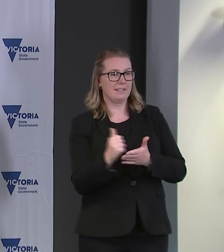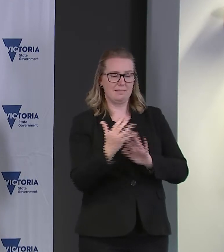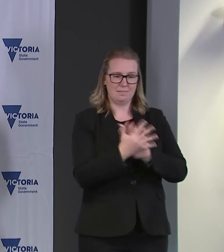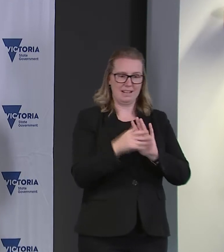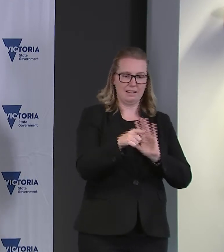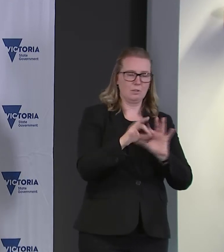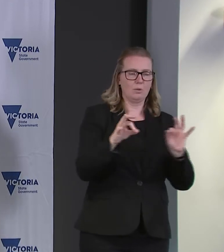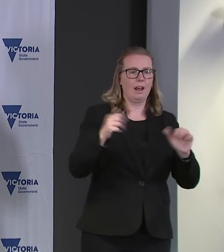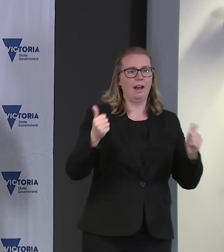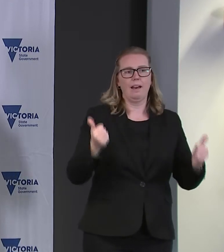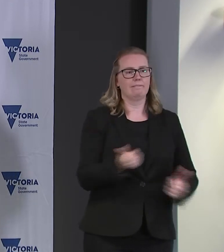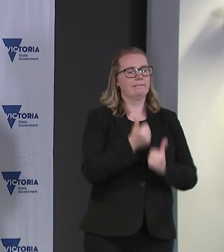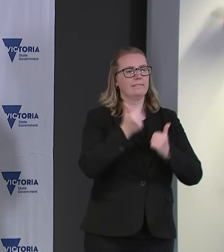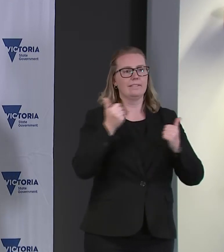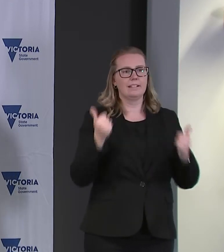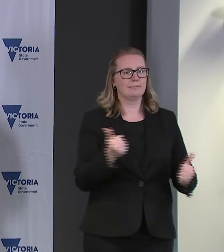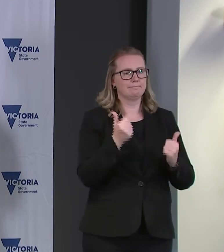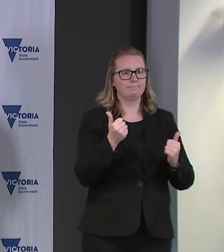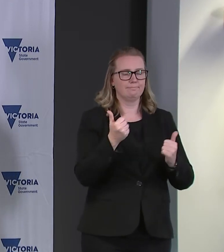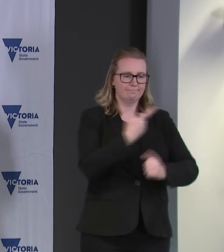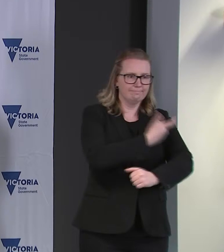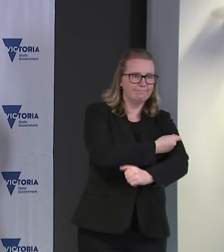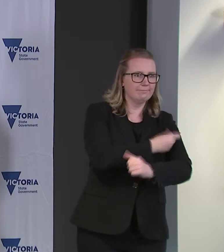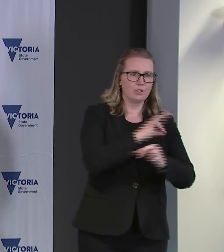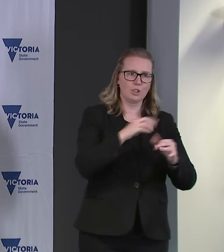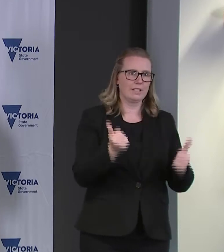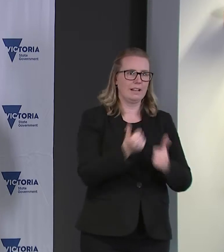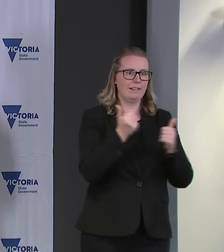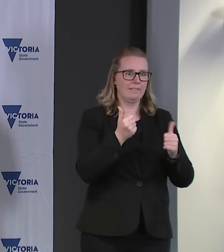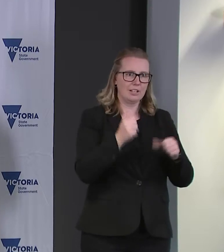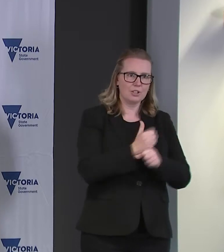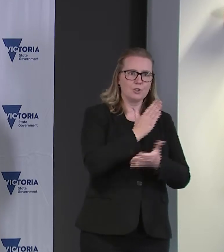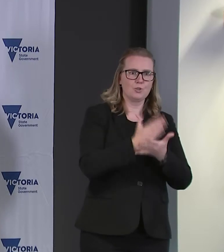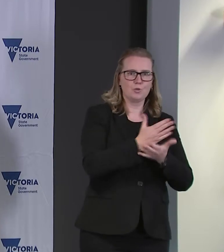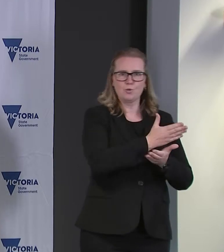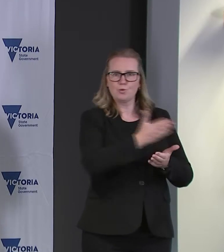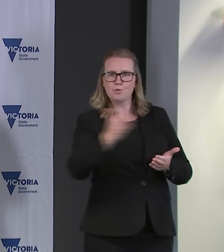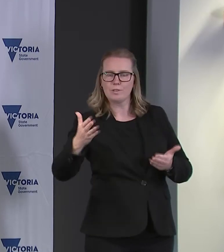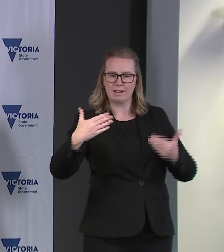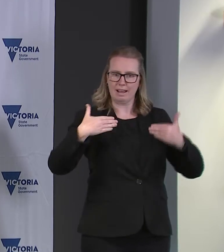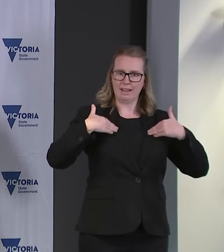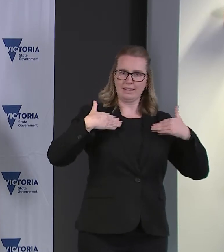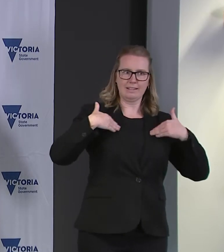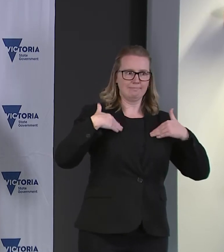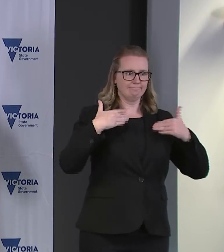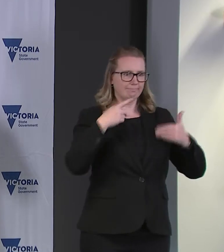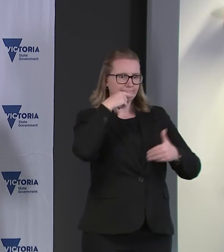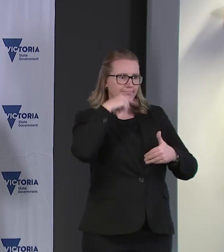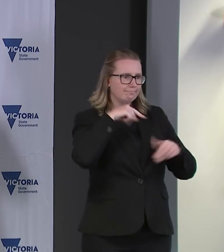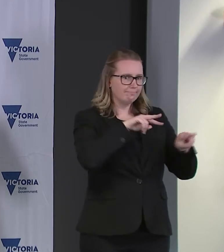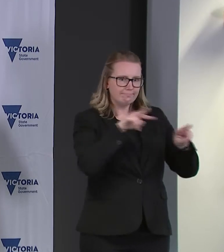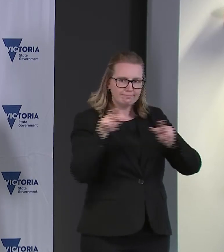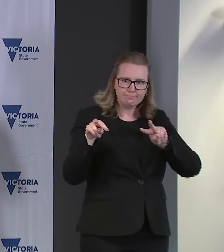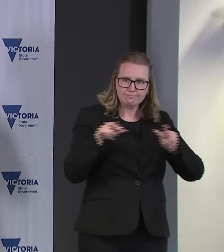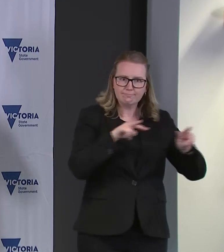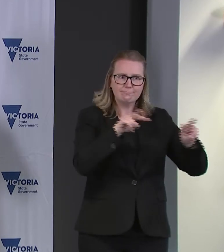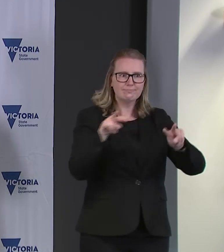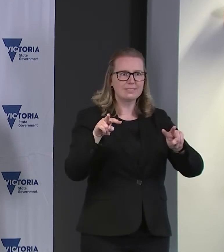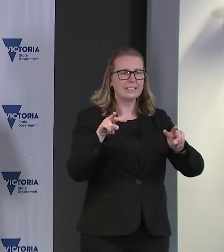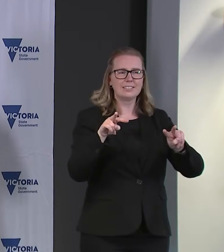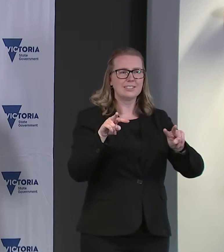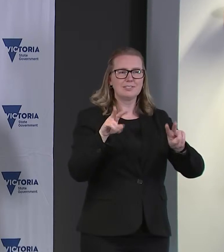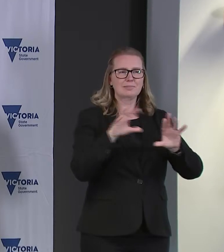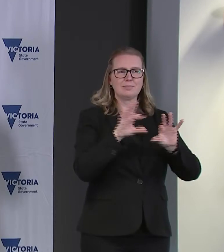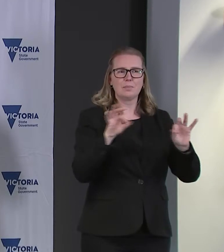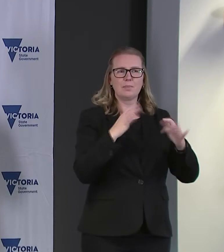nowhere near enough to give public health officials the confidence, from what I've been briefed, as to